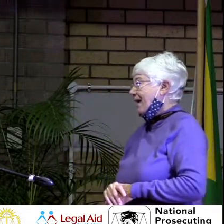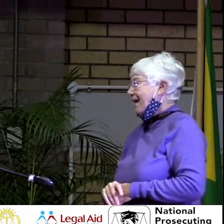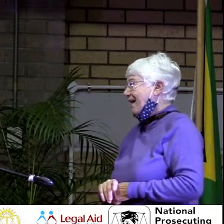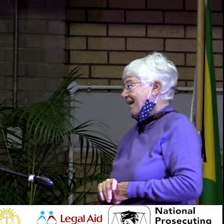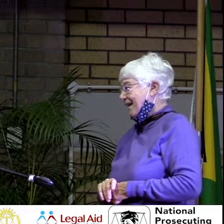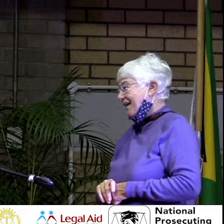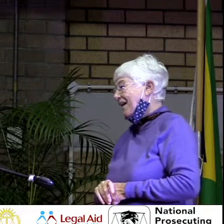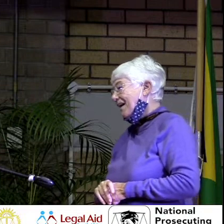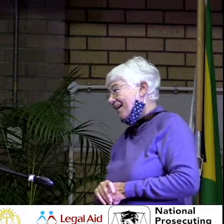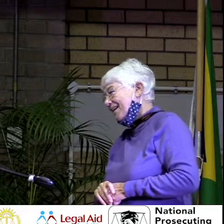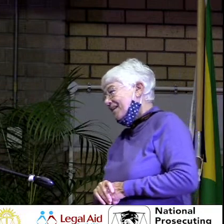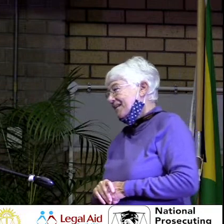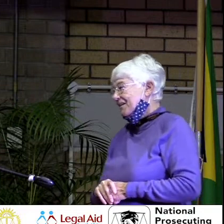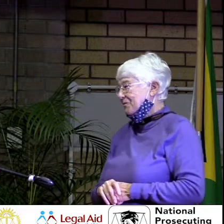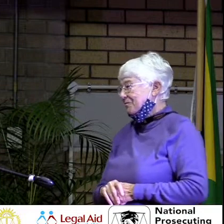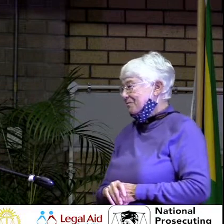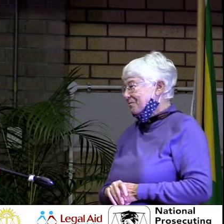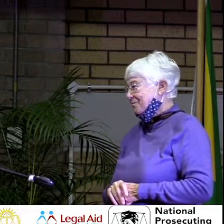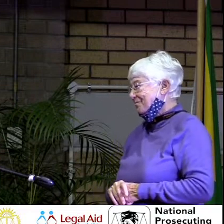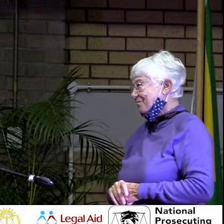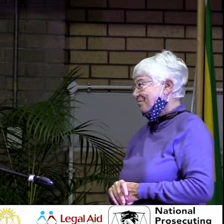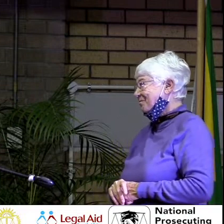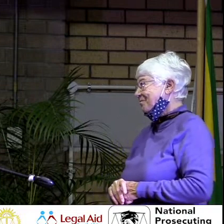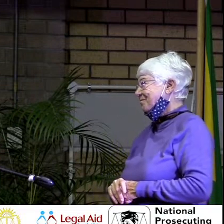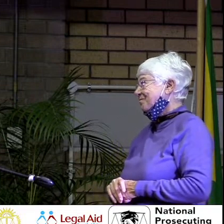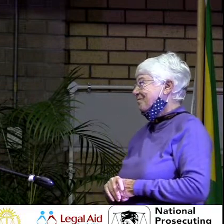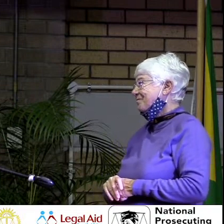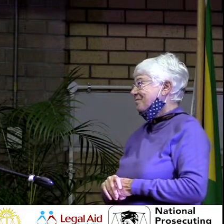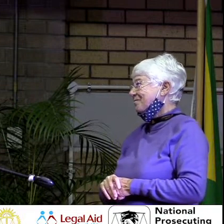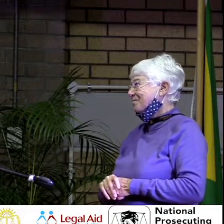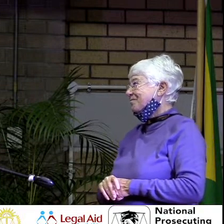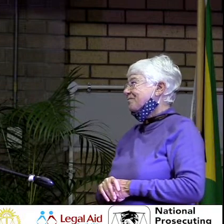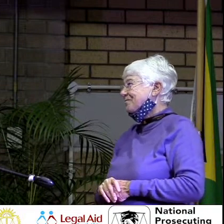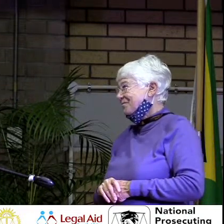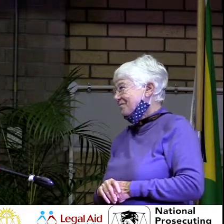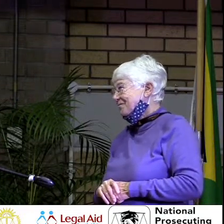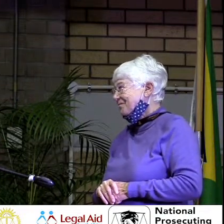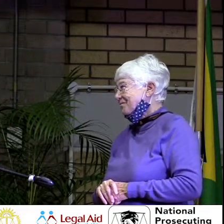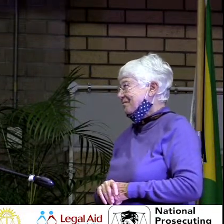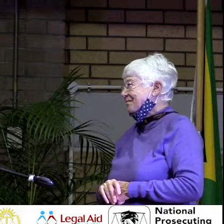ukuphelisa ukuhlukunyezwa kubantu basethini